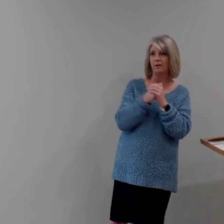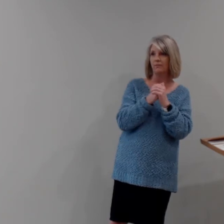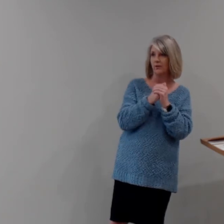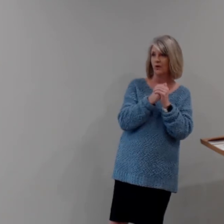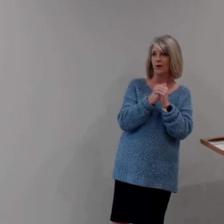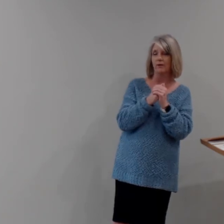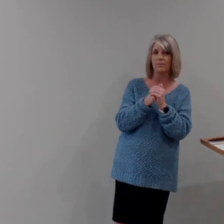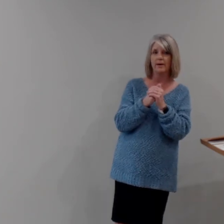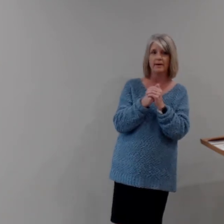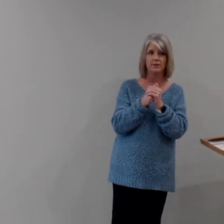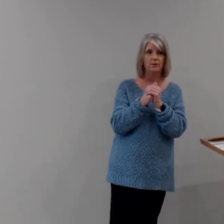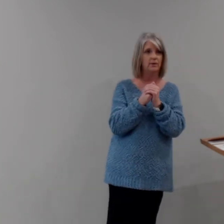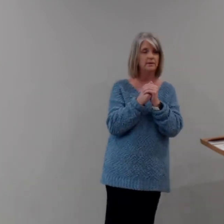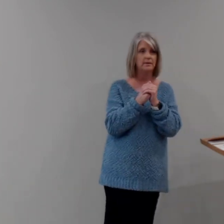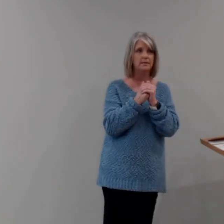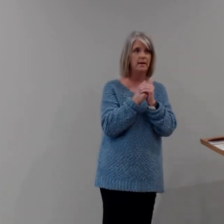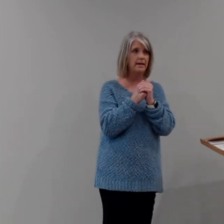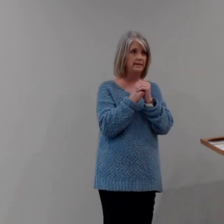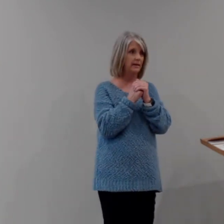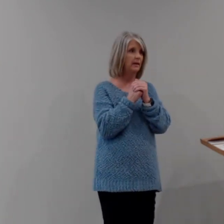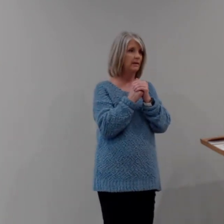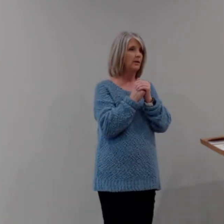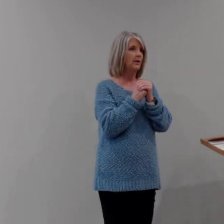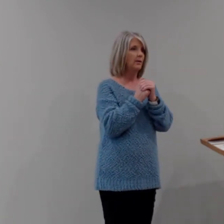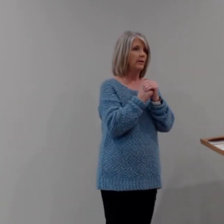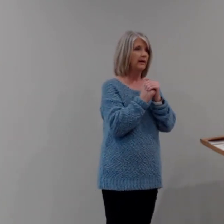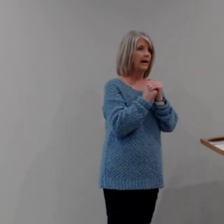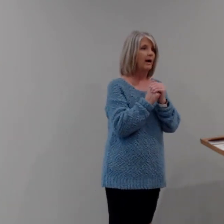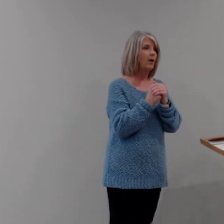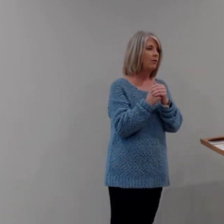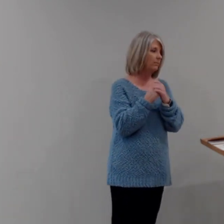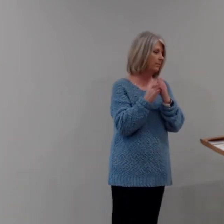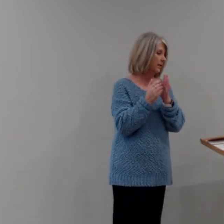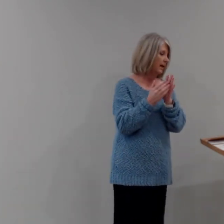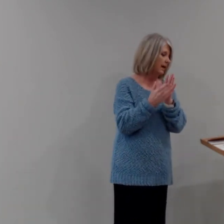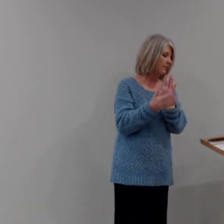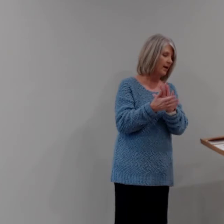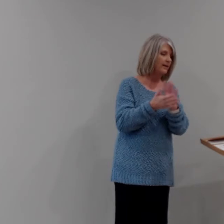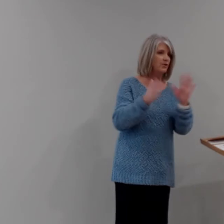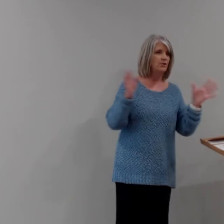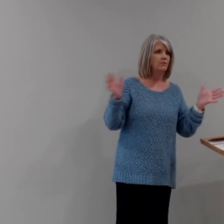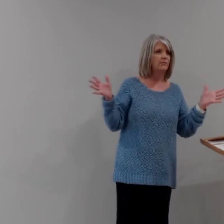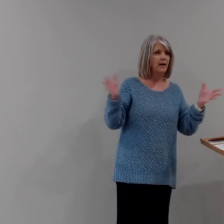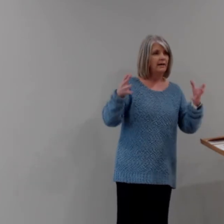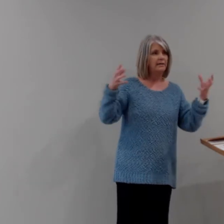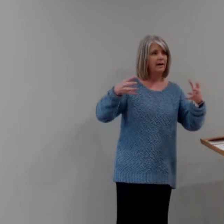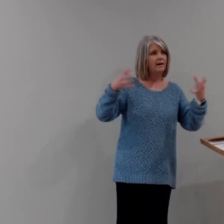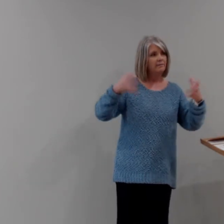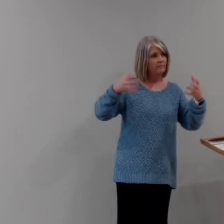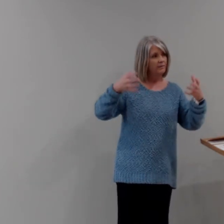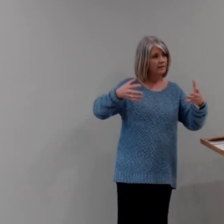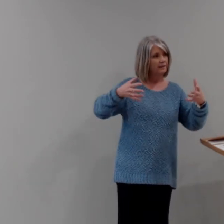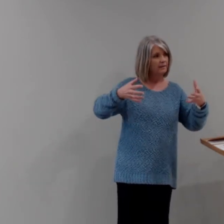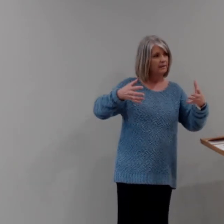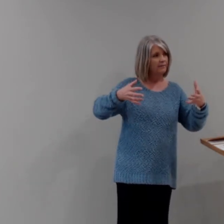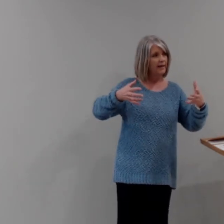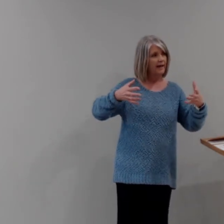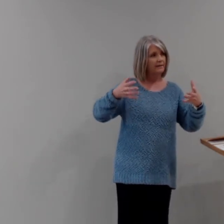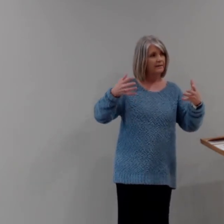the chart the way they do. It's amazing. But I hope and pray that you've got enough that if